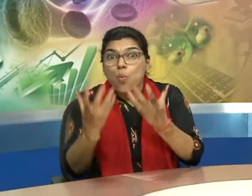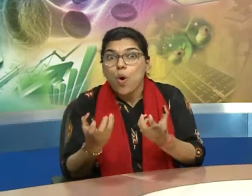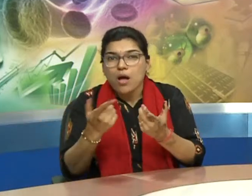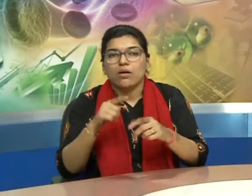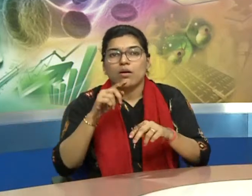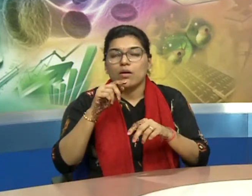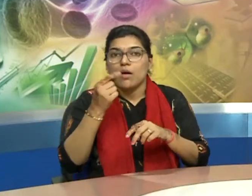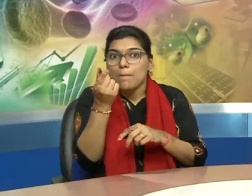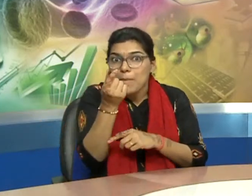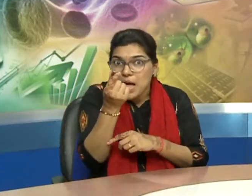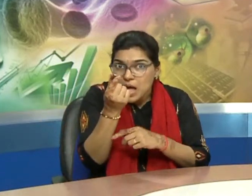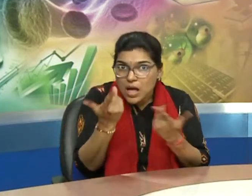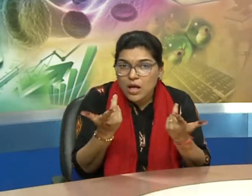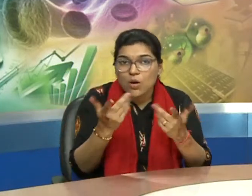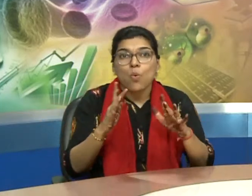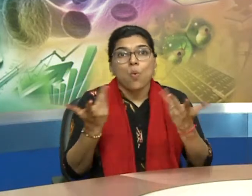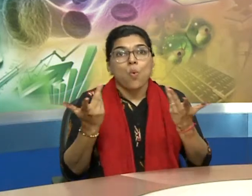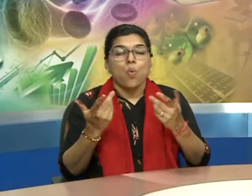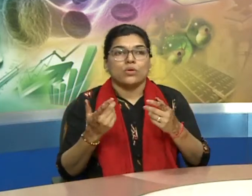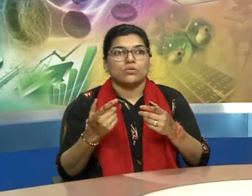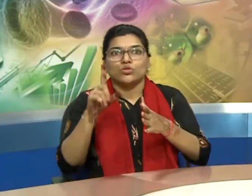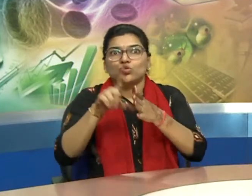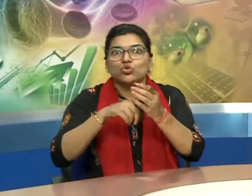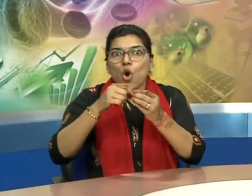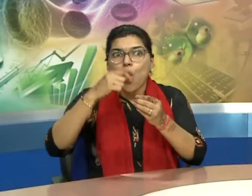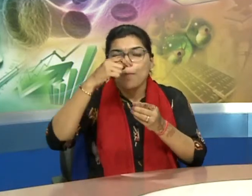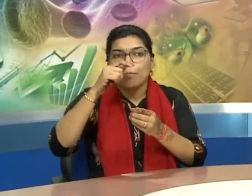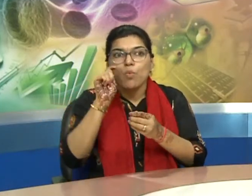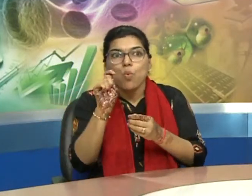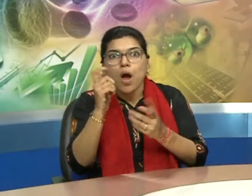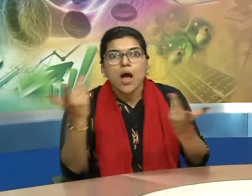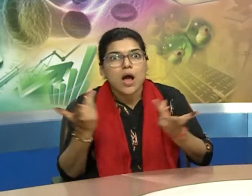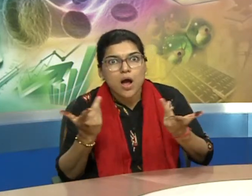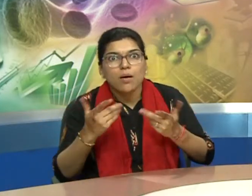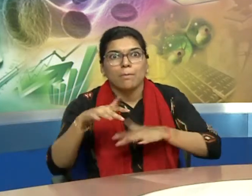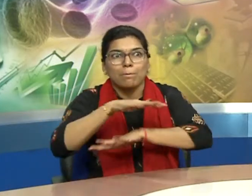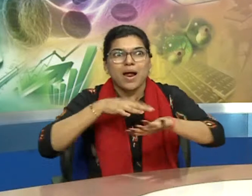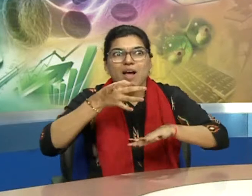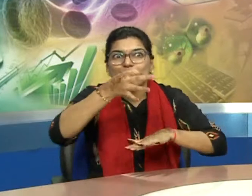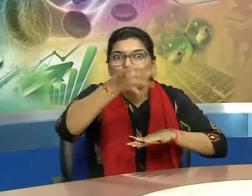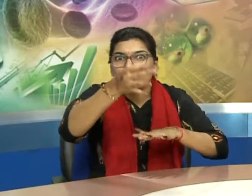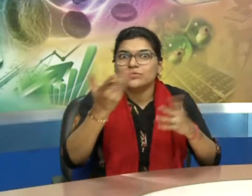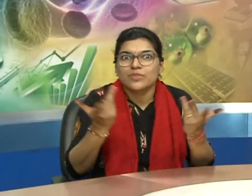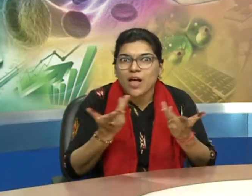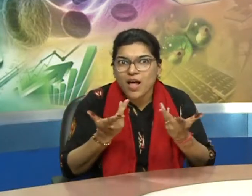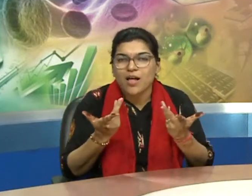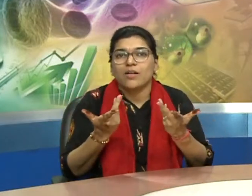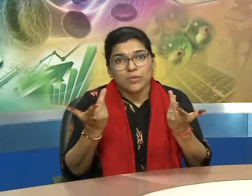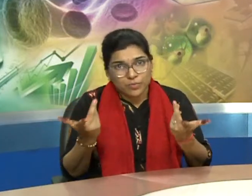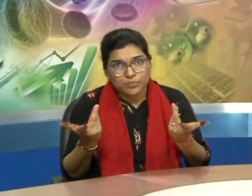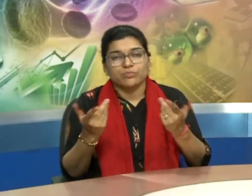such as technical library or a special subject library.